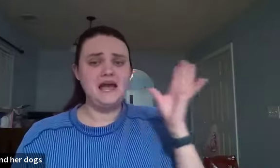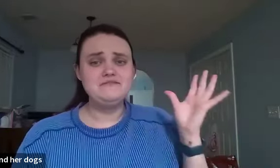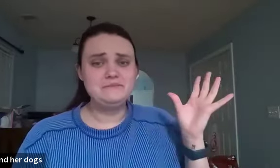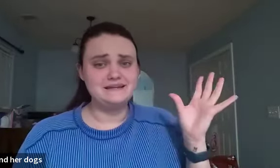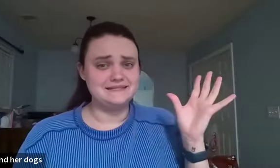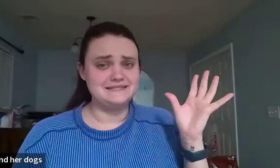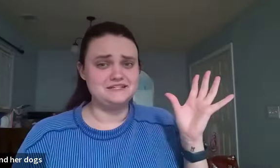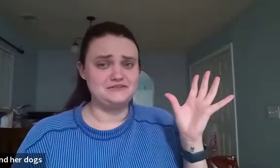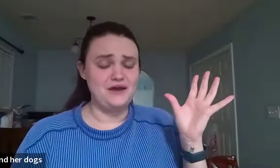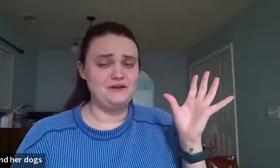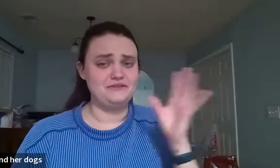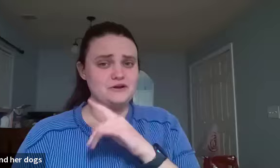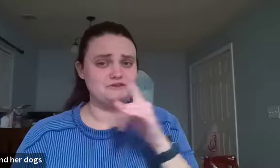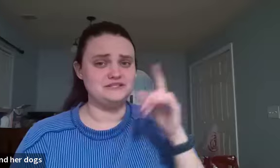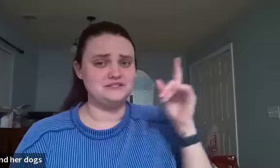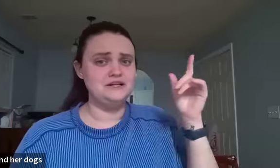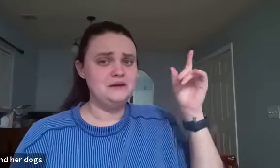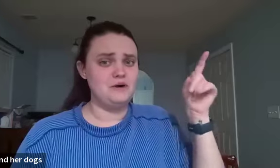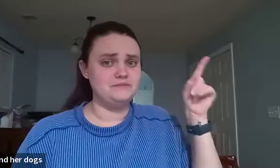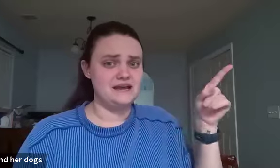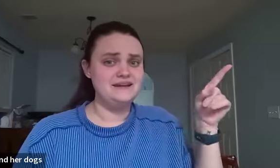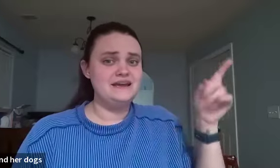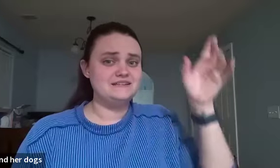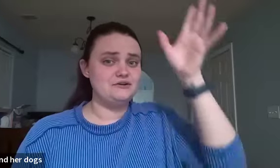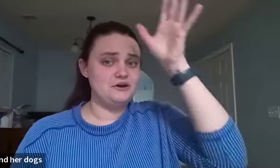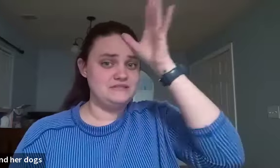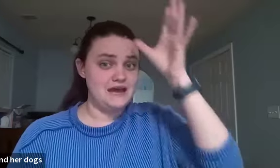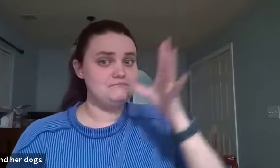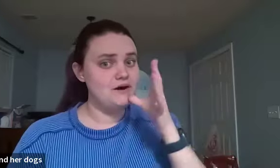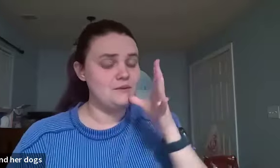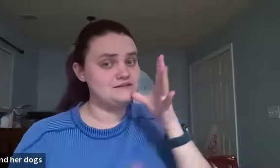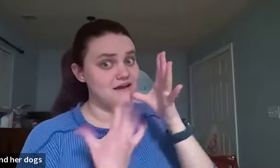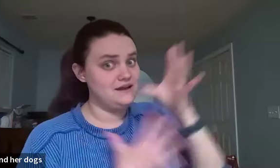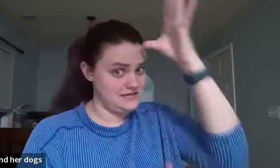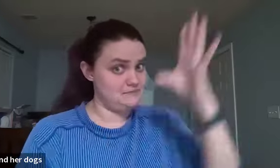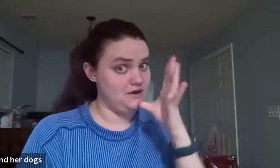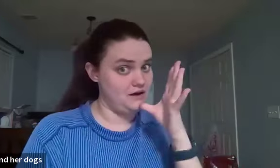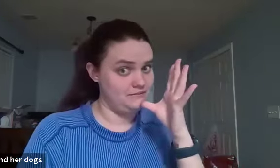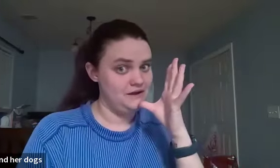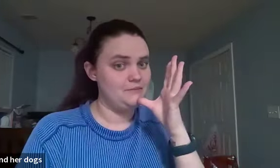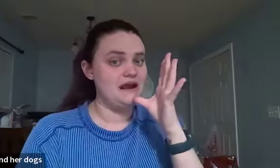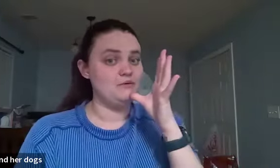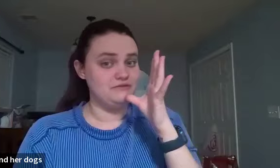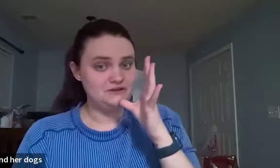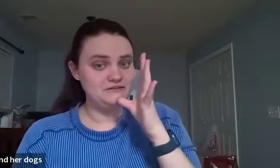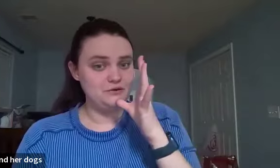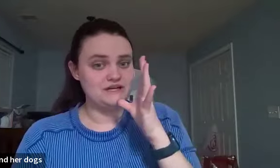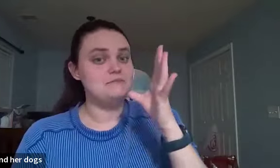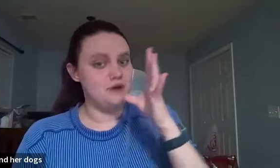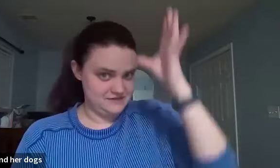I have a bad tendency to do that with the brother, sister, mom, dad, is I'll go dad, mom, I'll sign dad, mom, but I will literally voice mom,